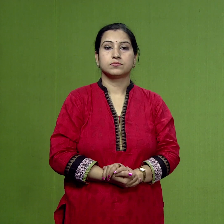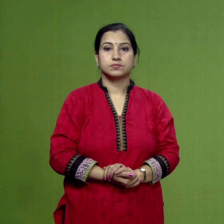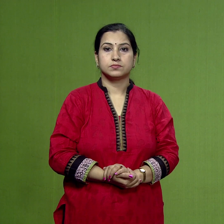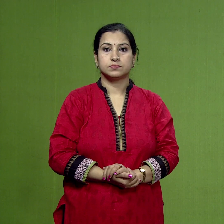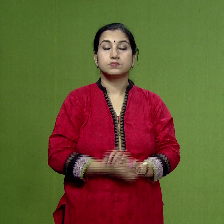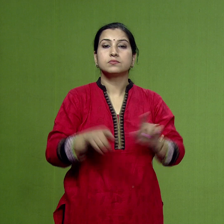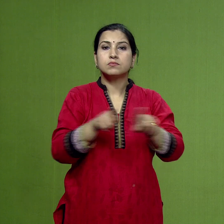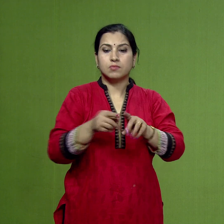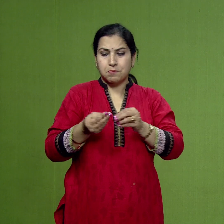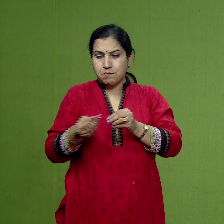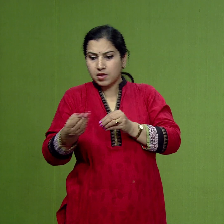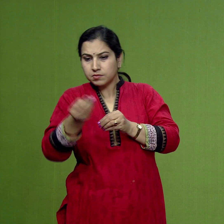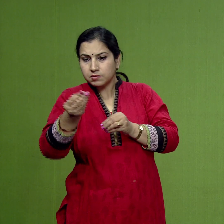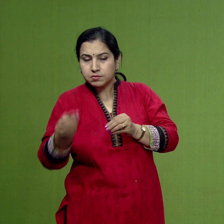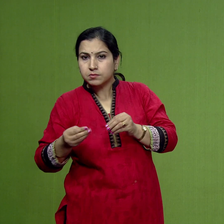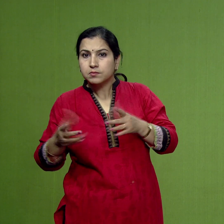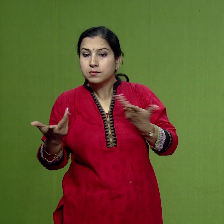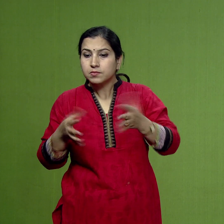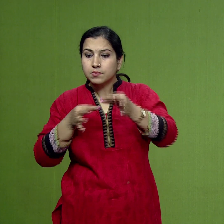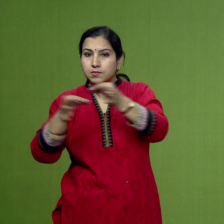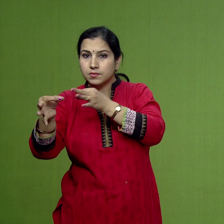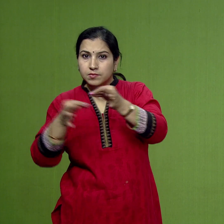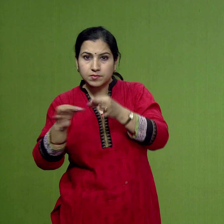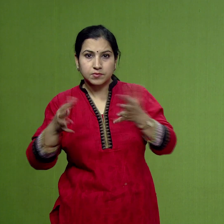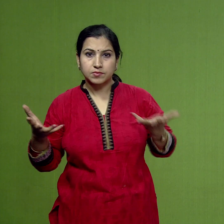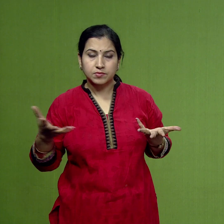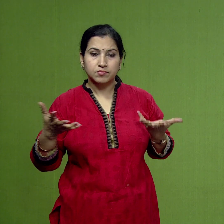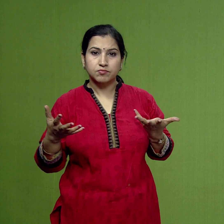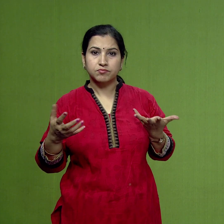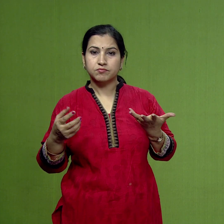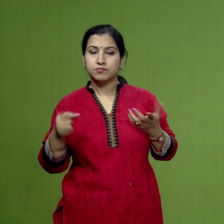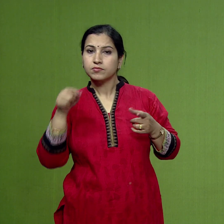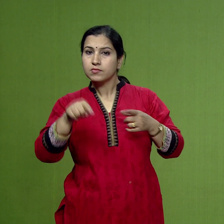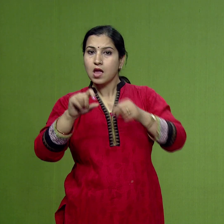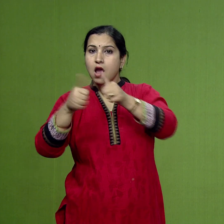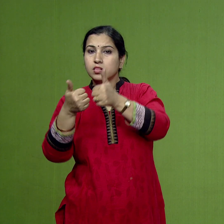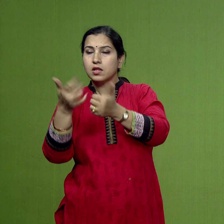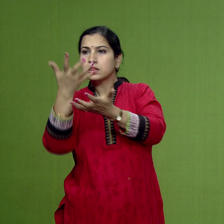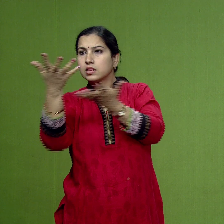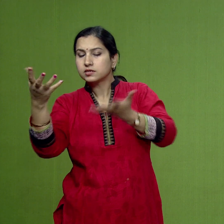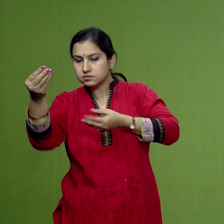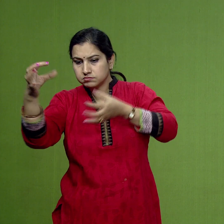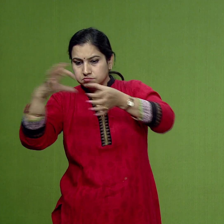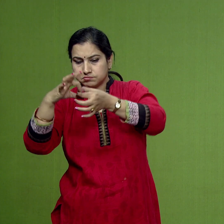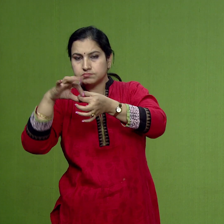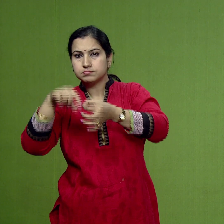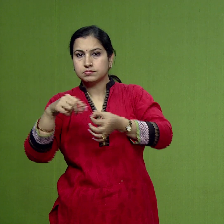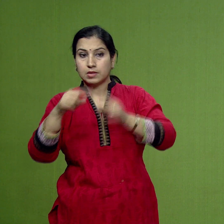The relative location of India explains the location in relation to other things. Look at the